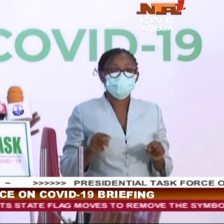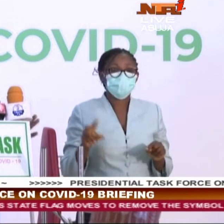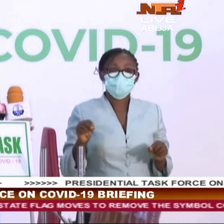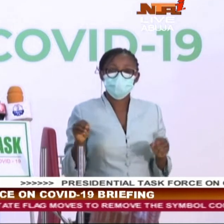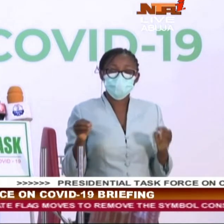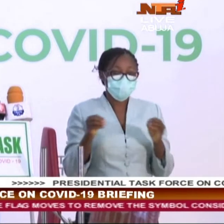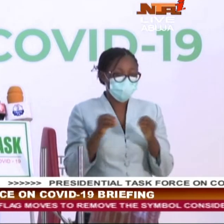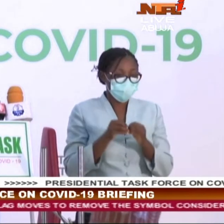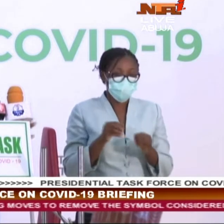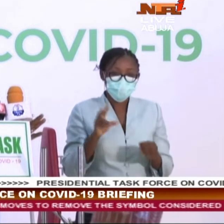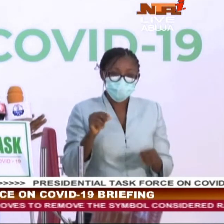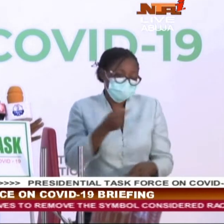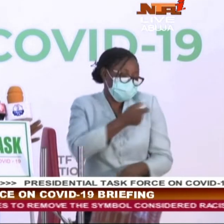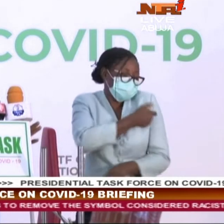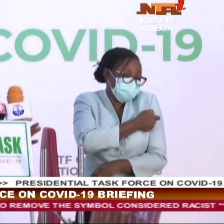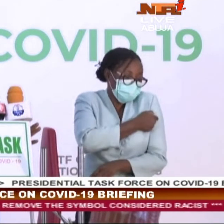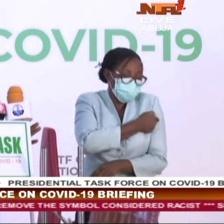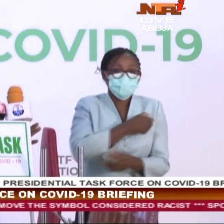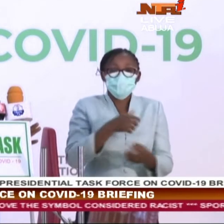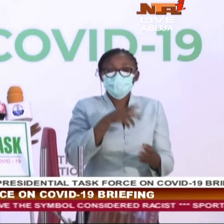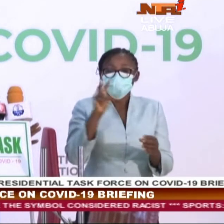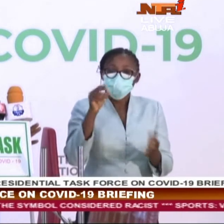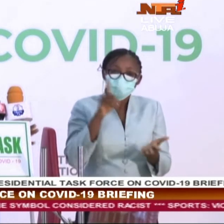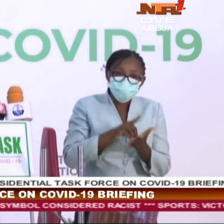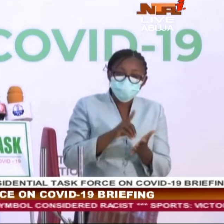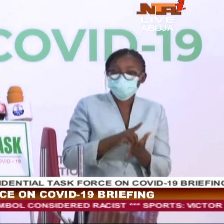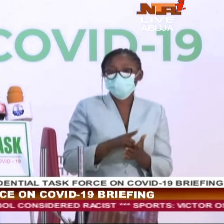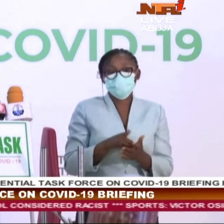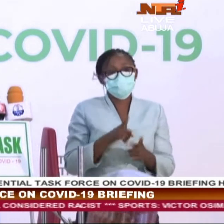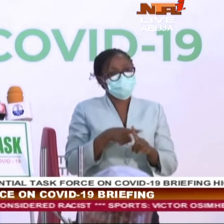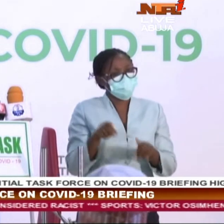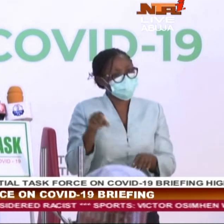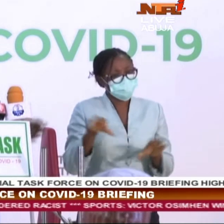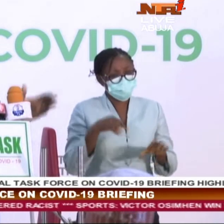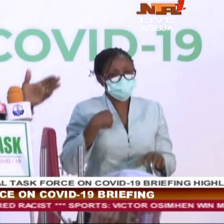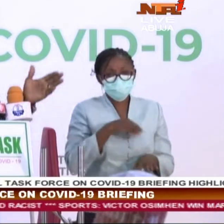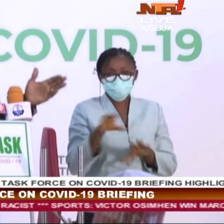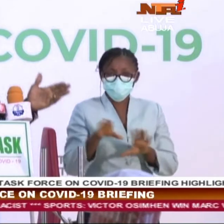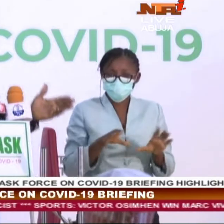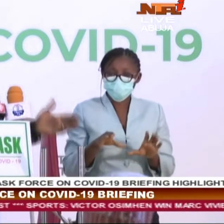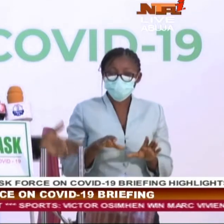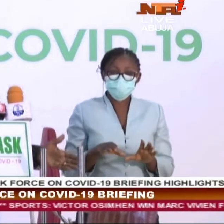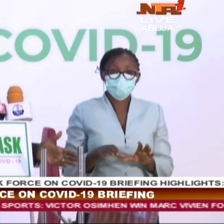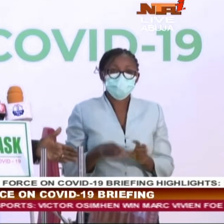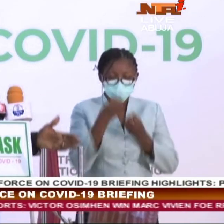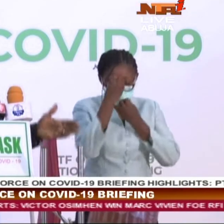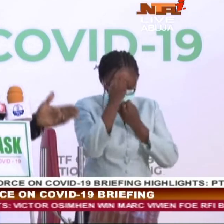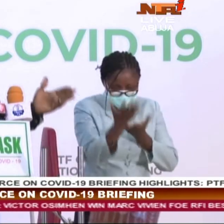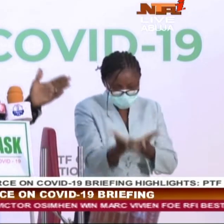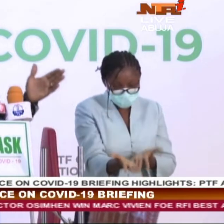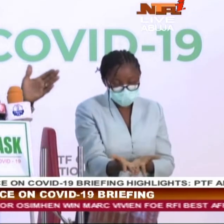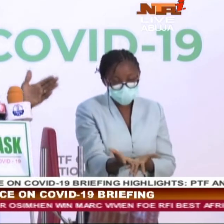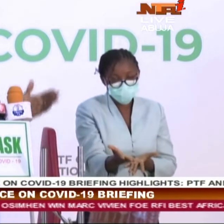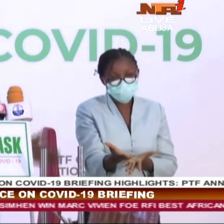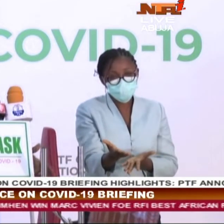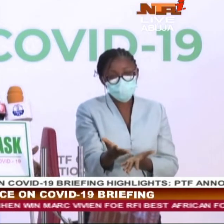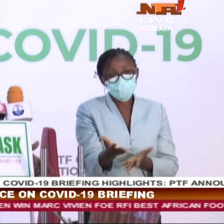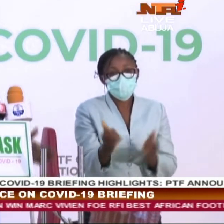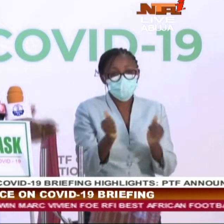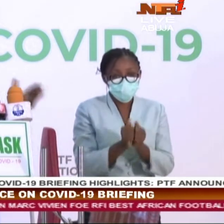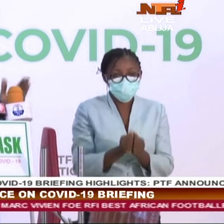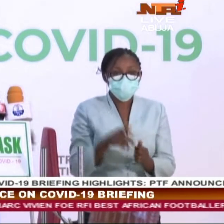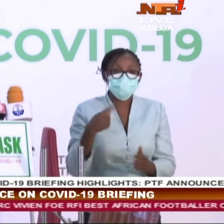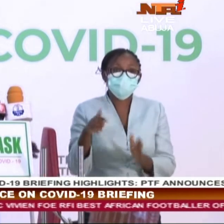no vaccine, no drugs. So what do? Let's comply with